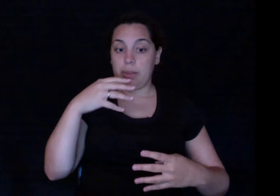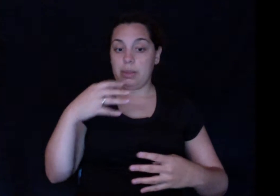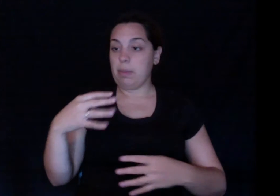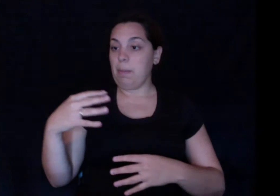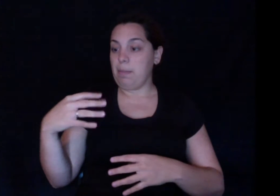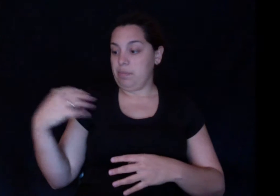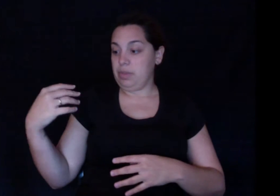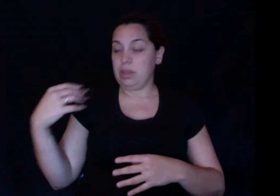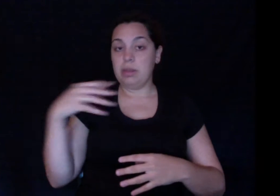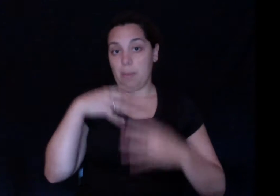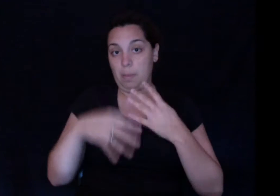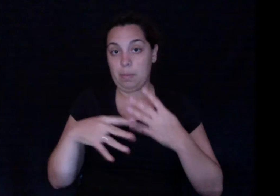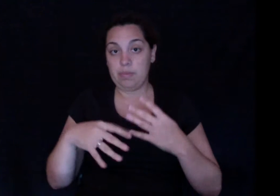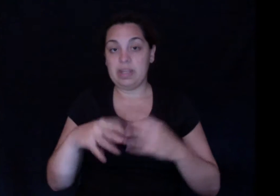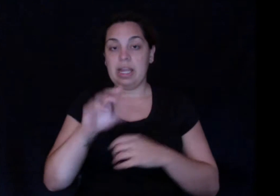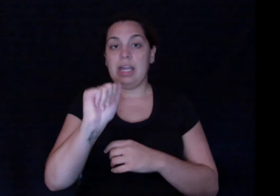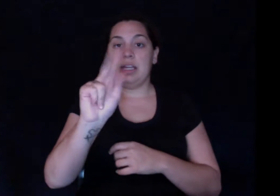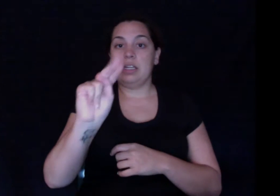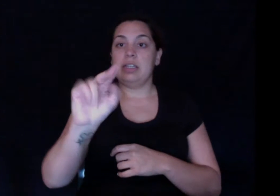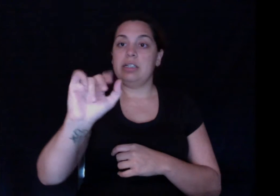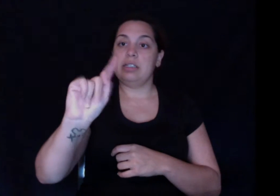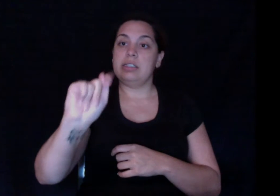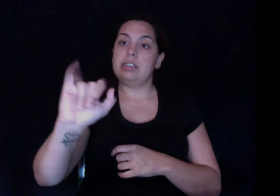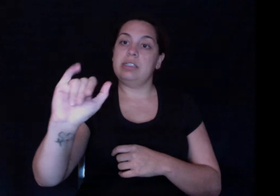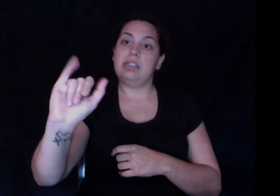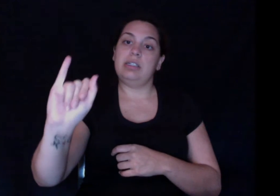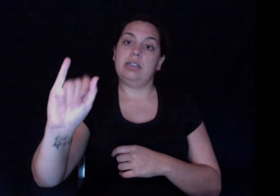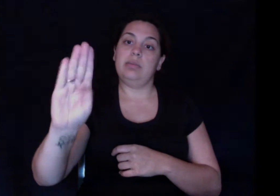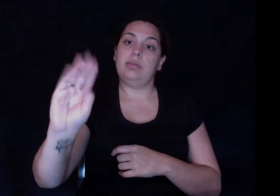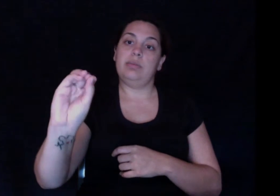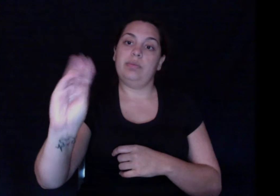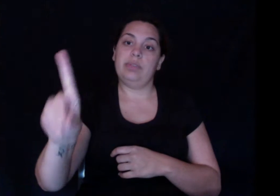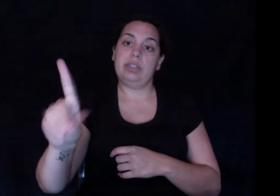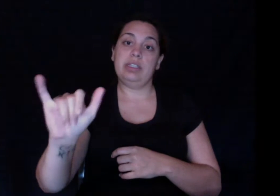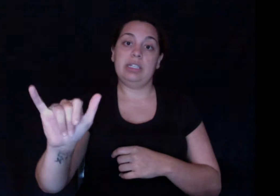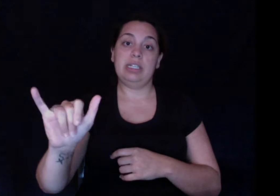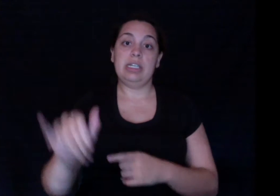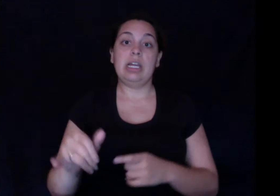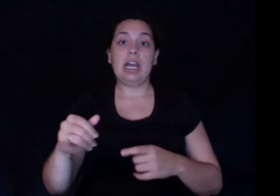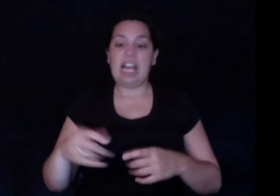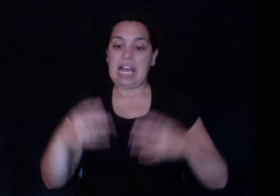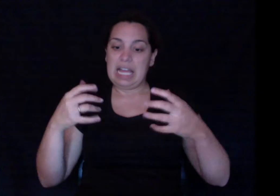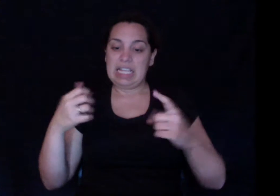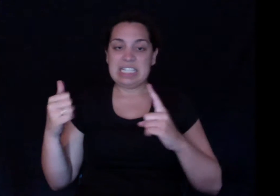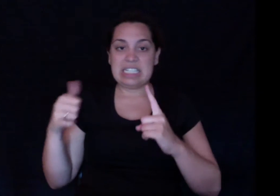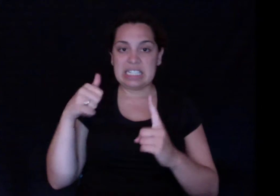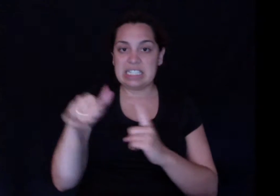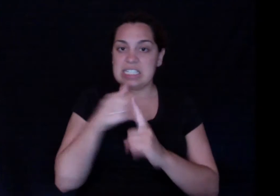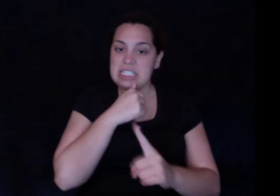these antibodies which can then attack the second baby, the second fetus, and those antibodies can cause a number of